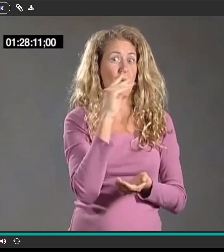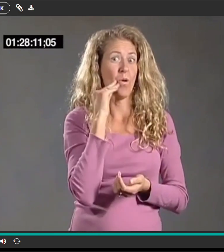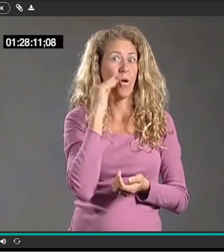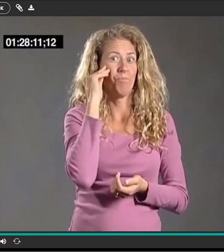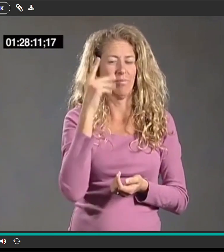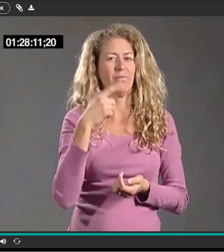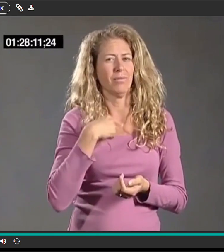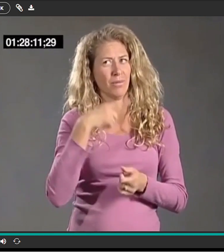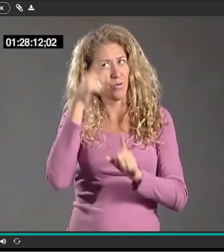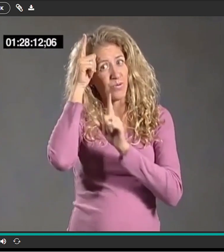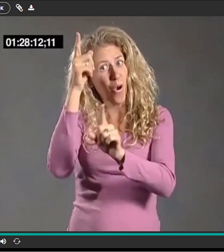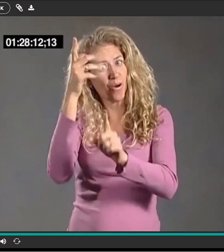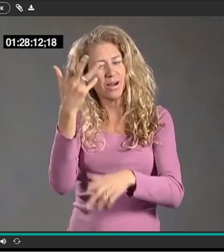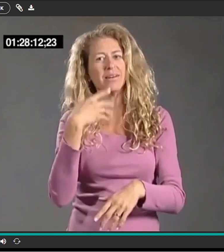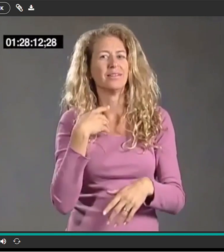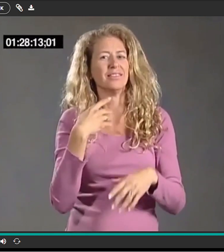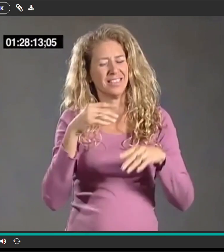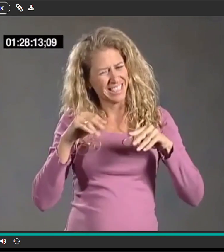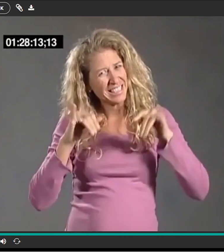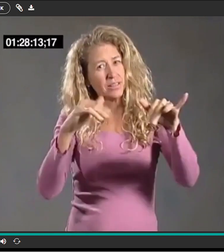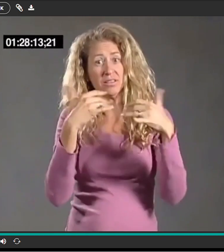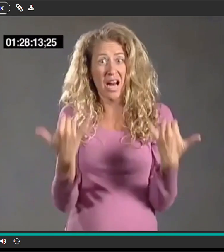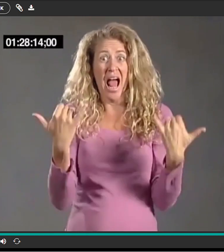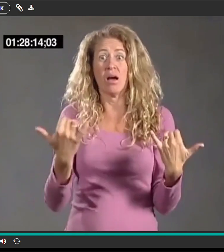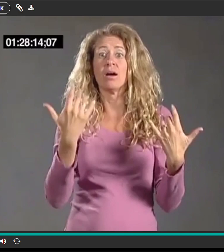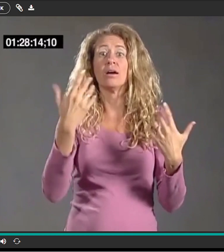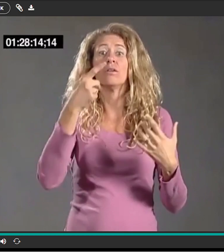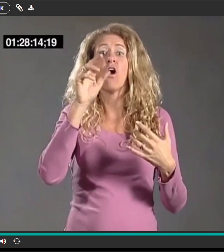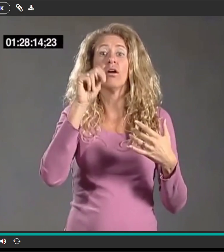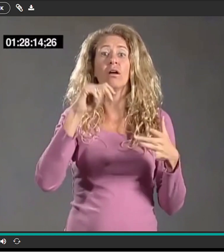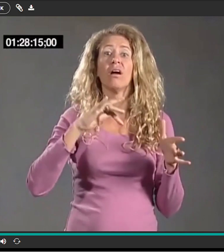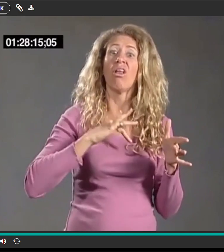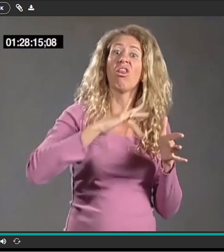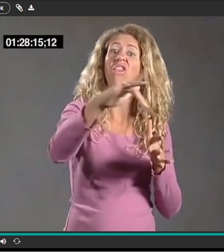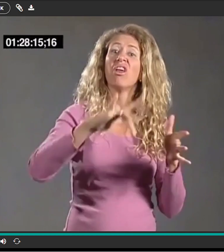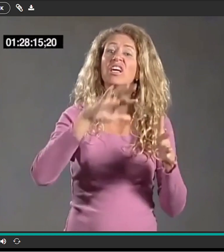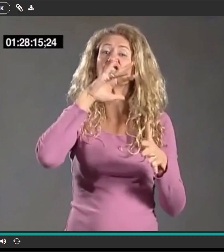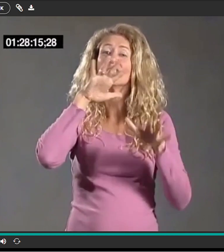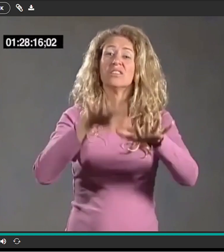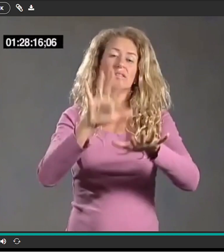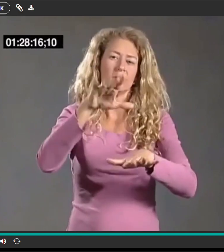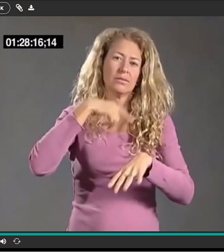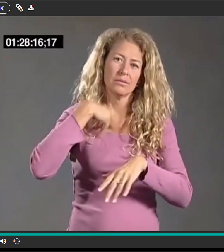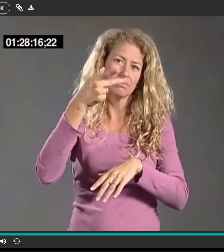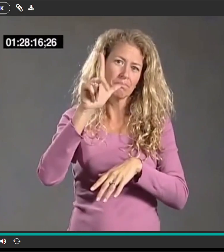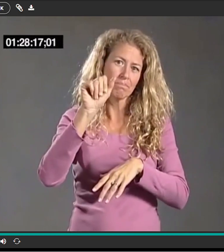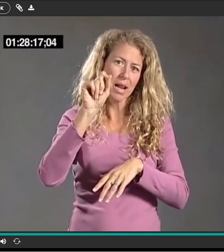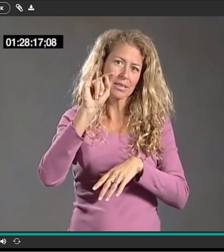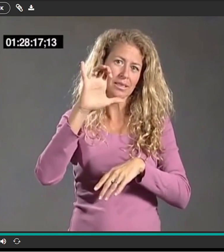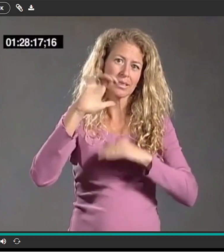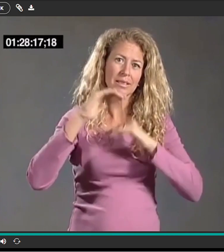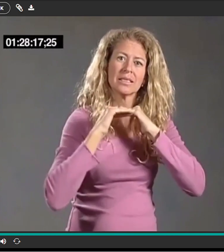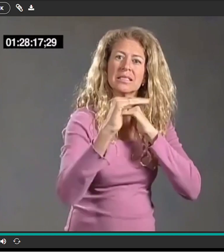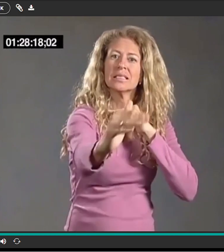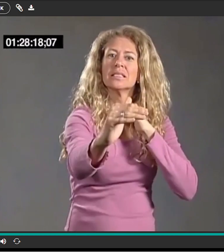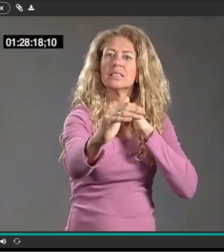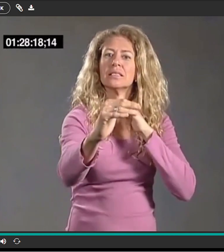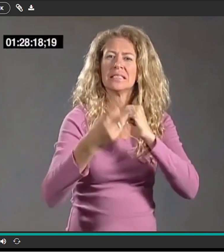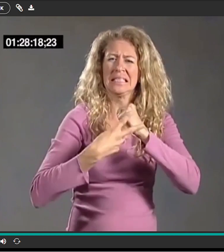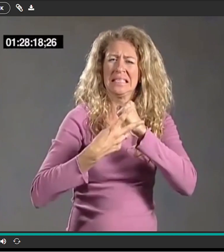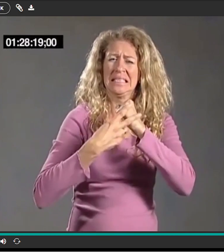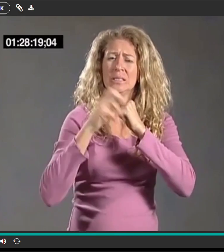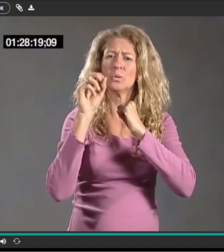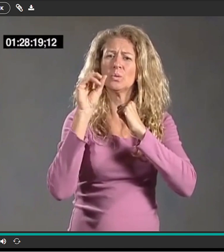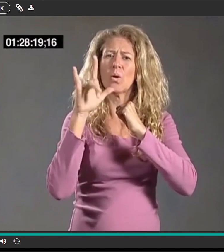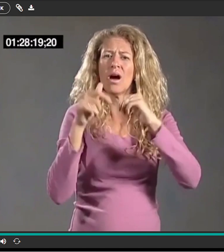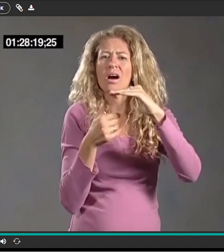there was nothing we could eat from that, which was really sad. I'm heading back to Arizona really soon, though. Next week, I should be going back. And